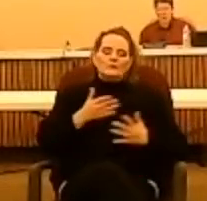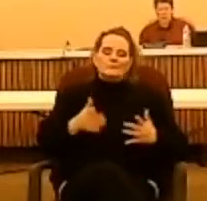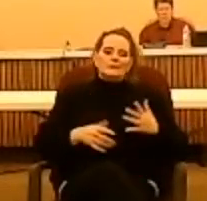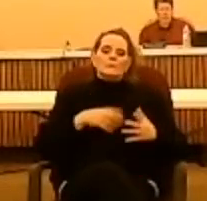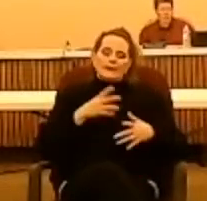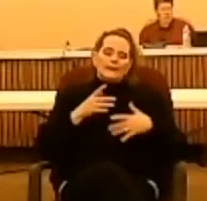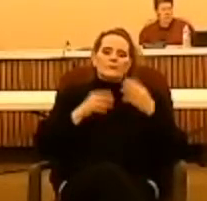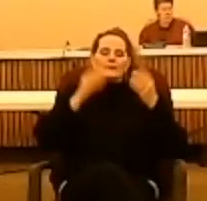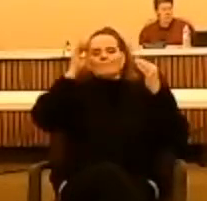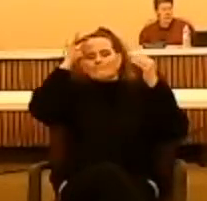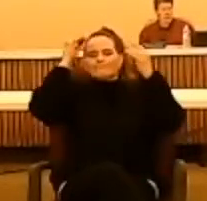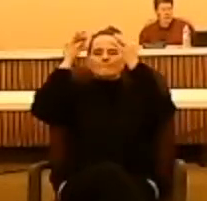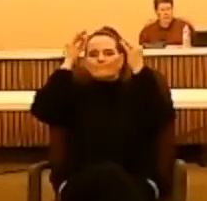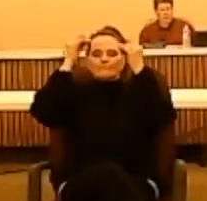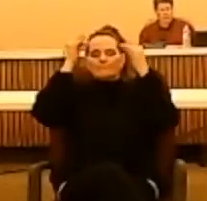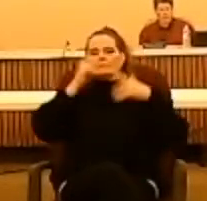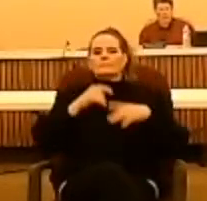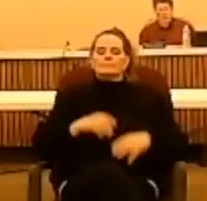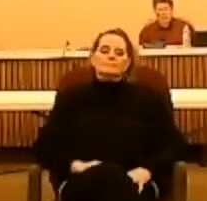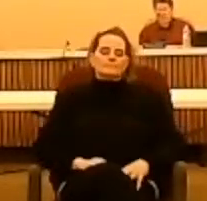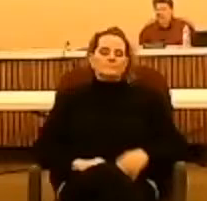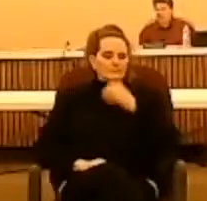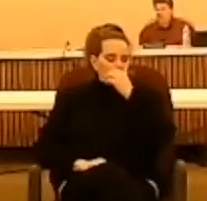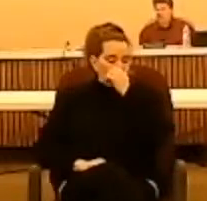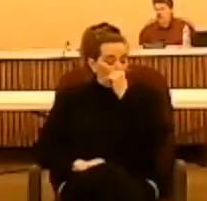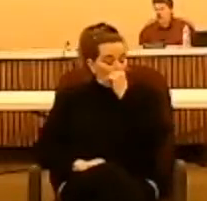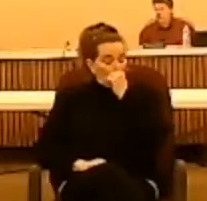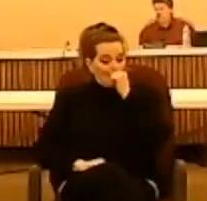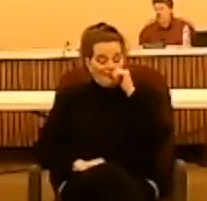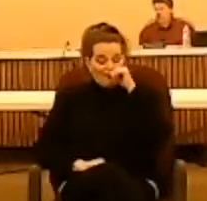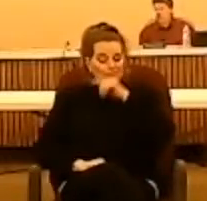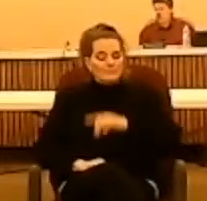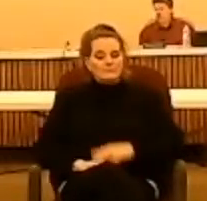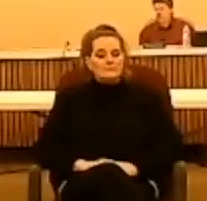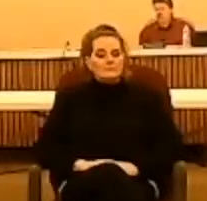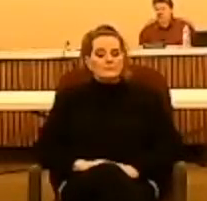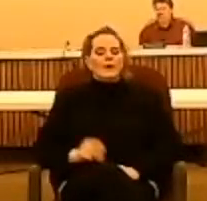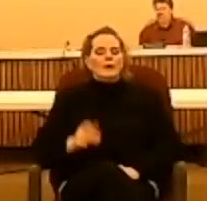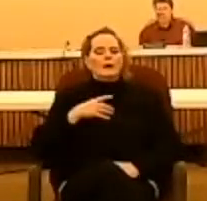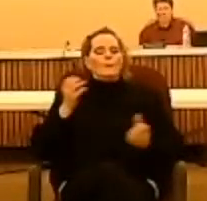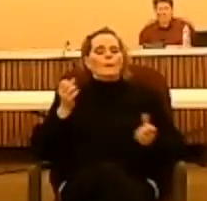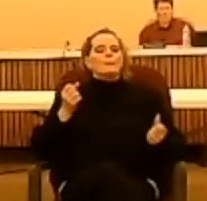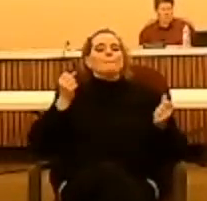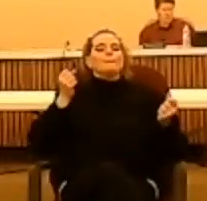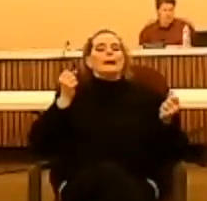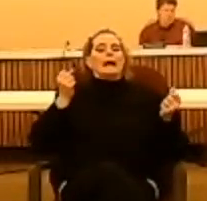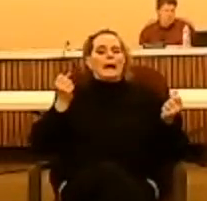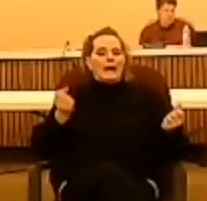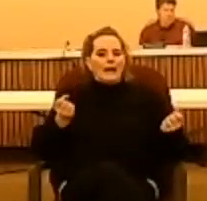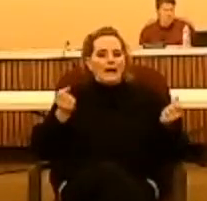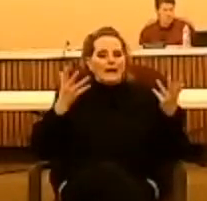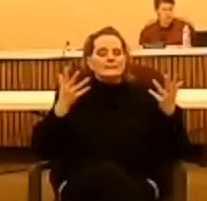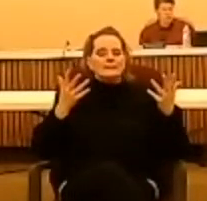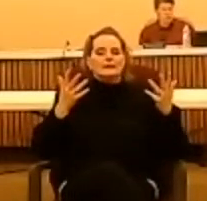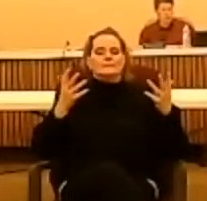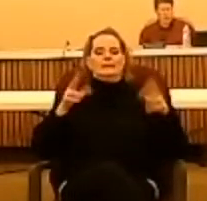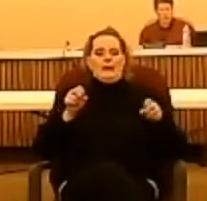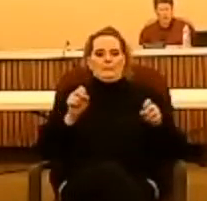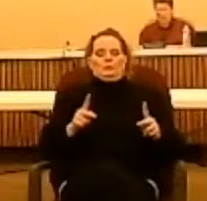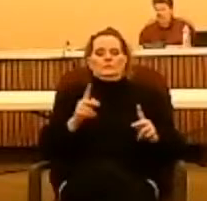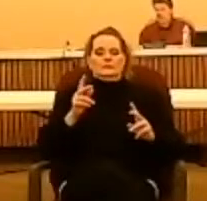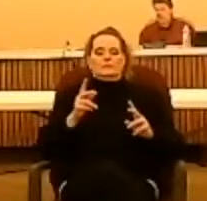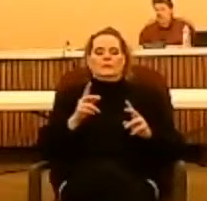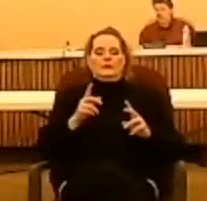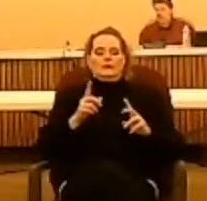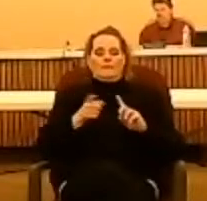of bake all those ideas into the plan. And we'll share, there'll be a lot of opportunities for input from the community.